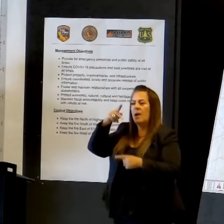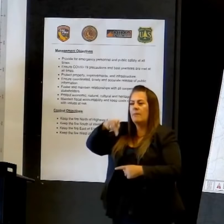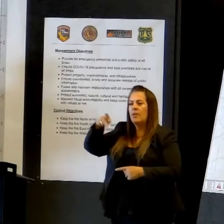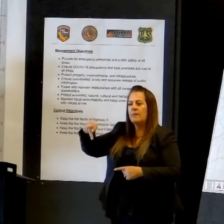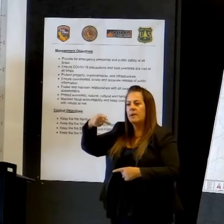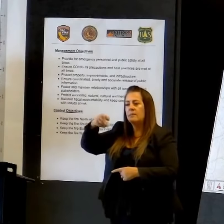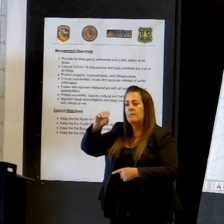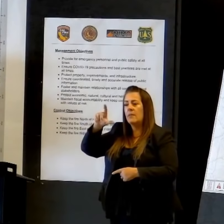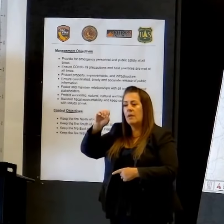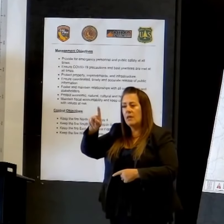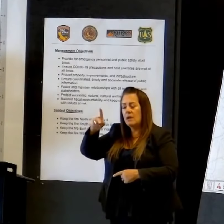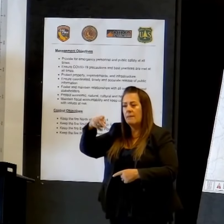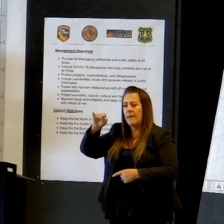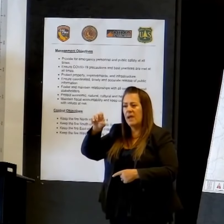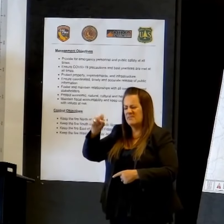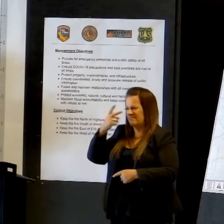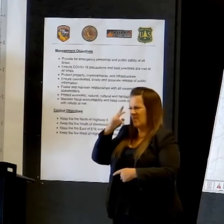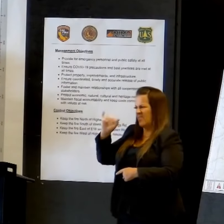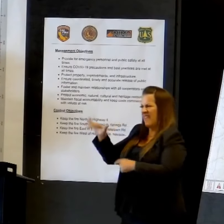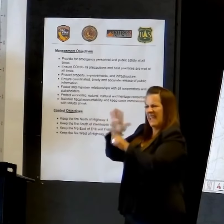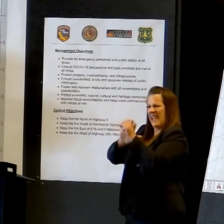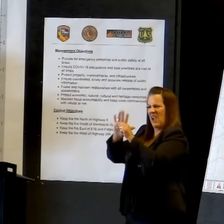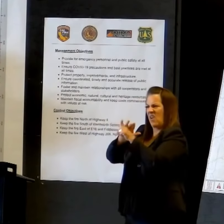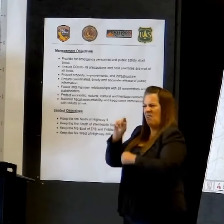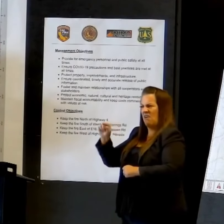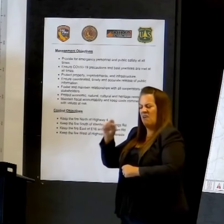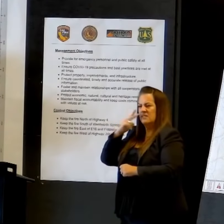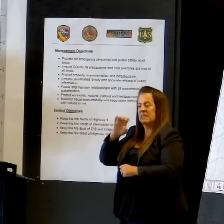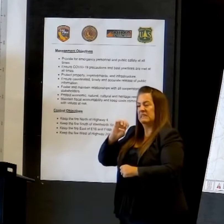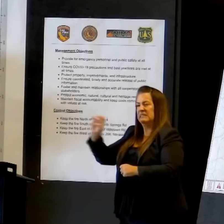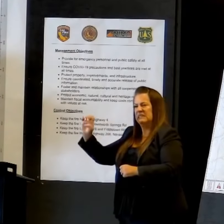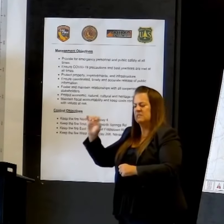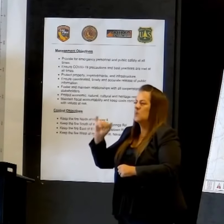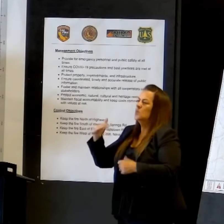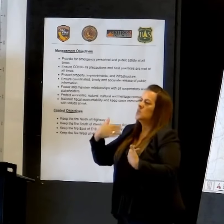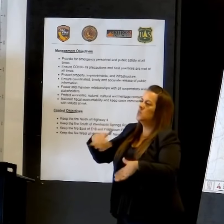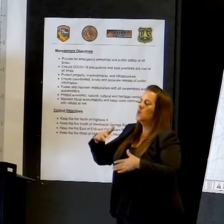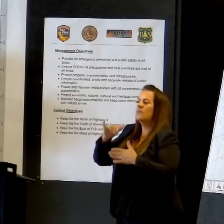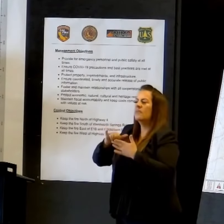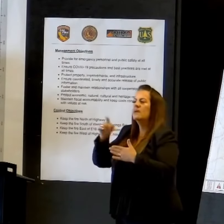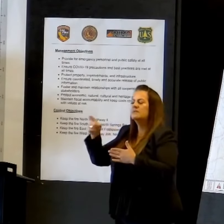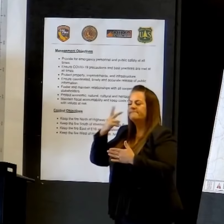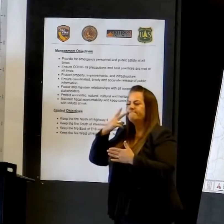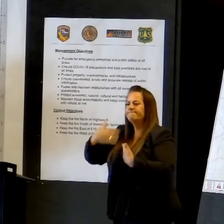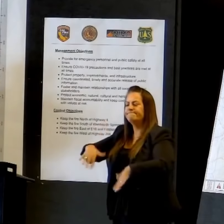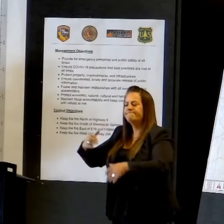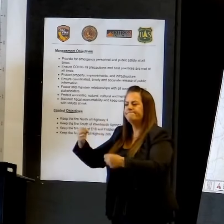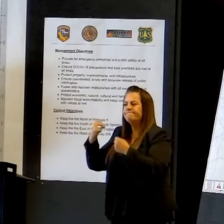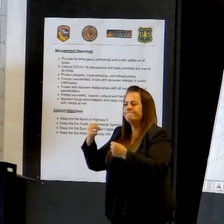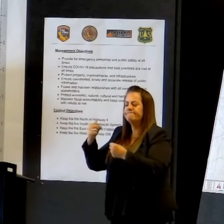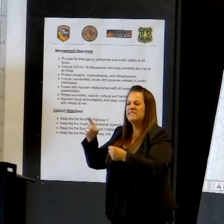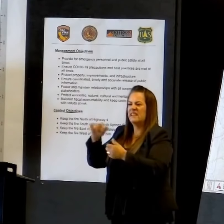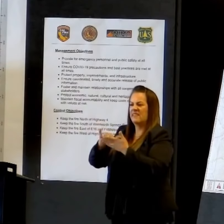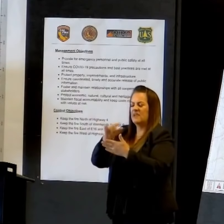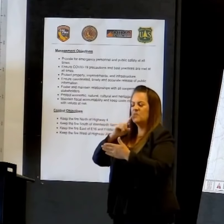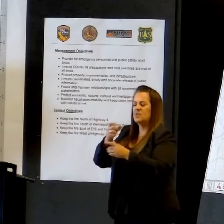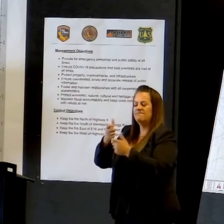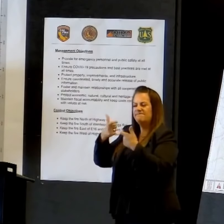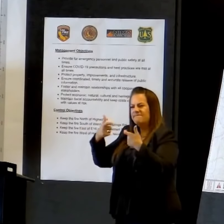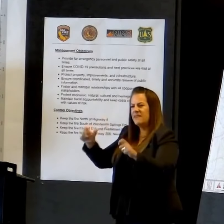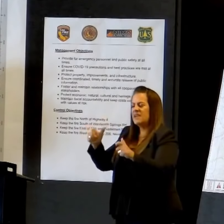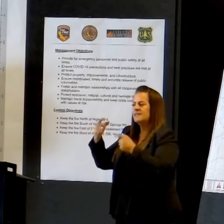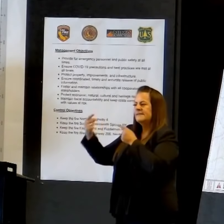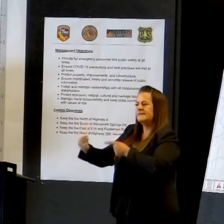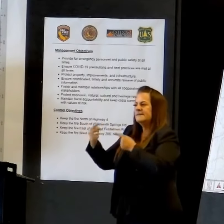you look out to the east right now, you'll see a pretty dominant column of smoke standing up out there. This is a big